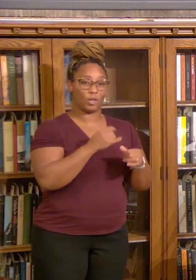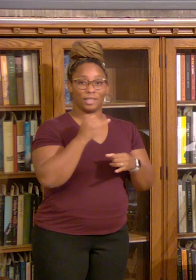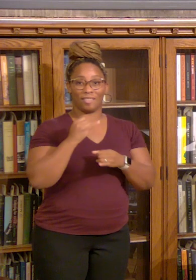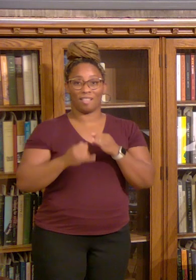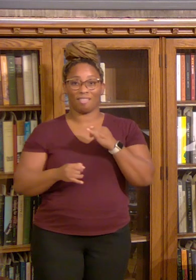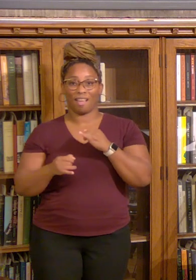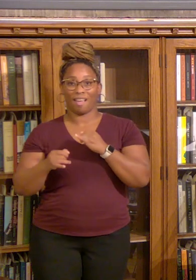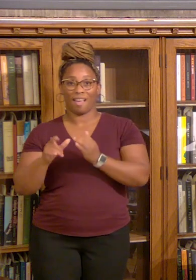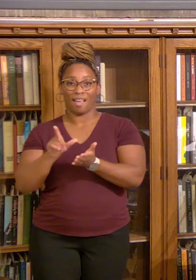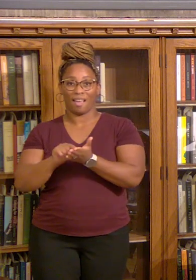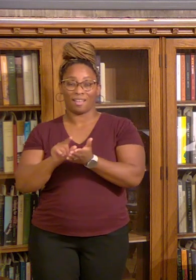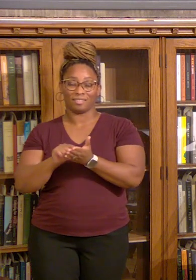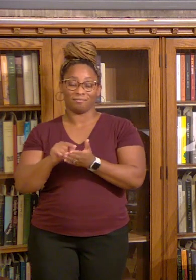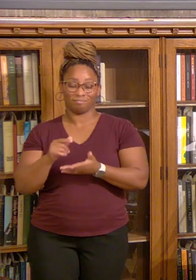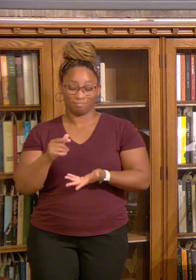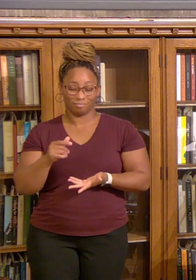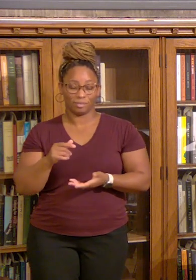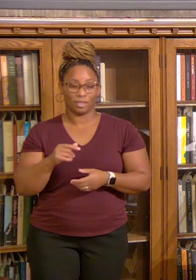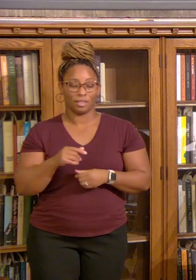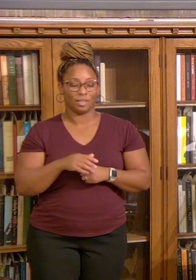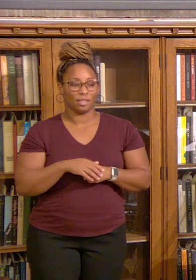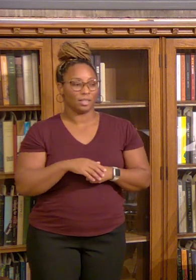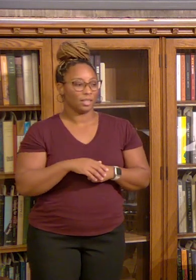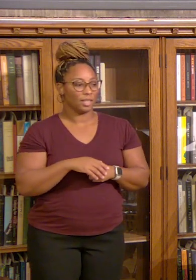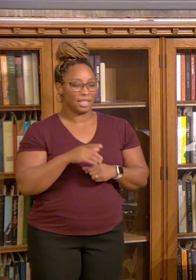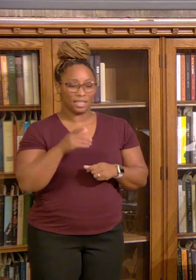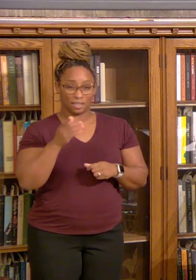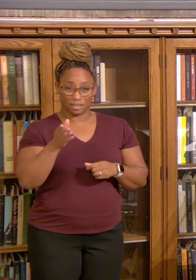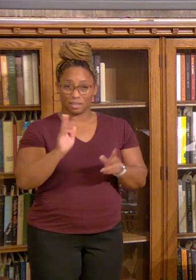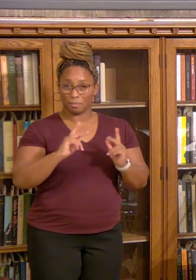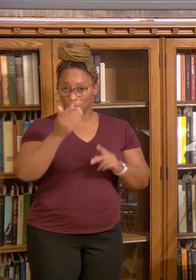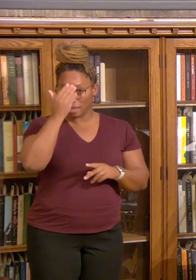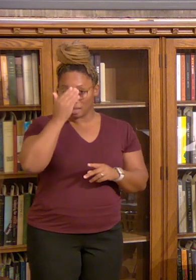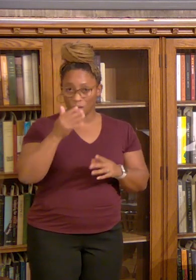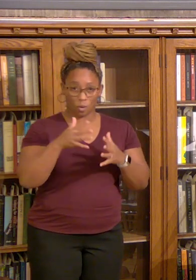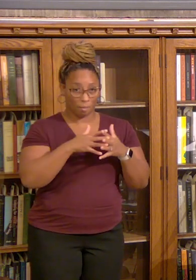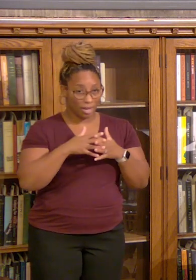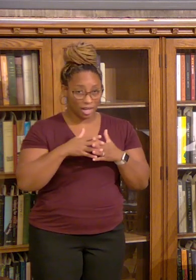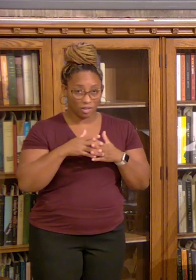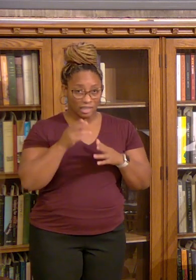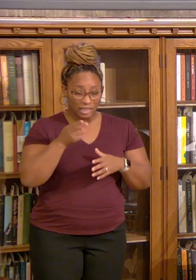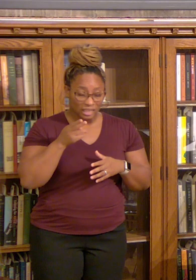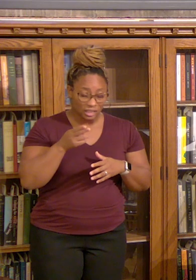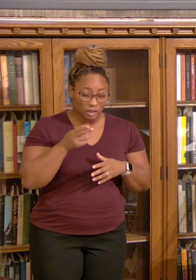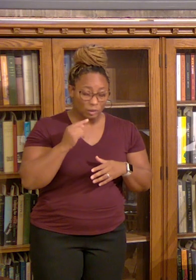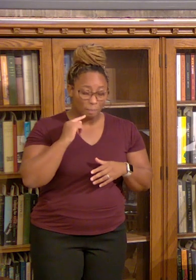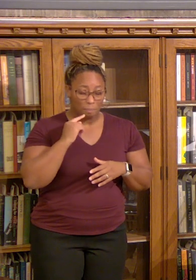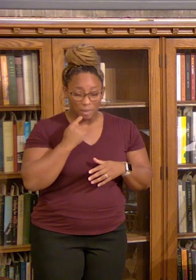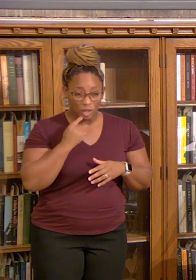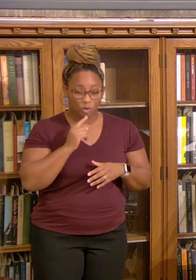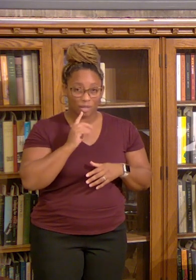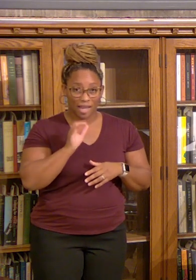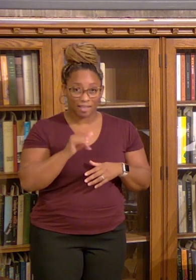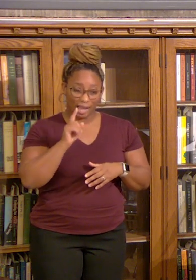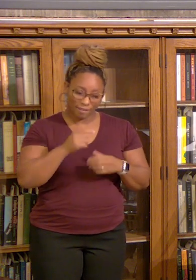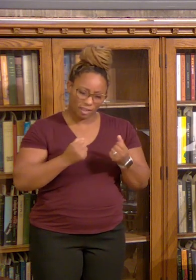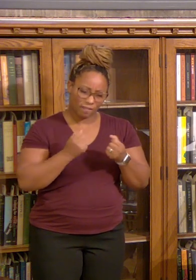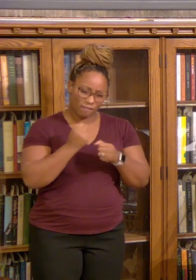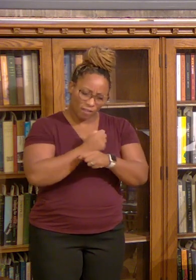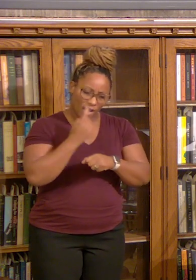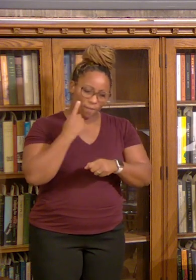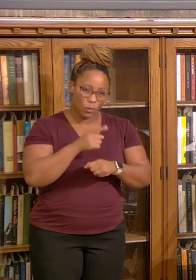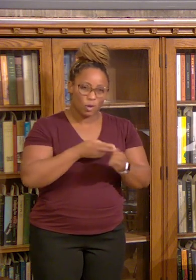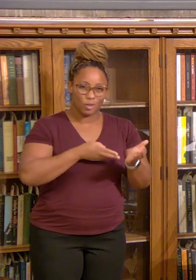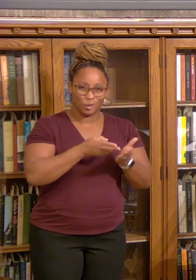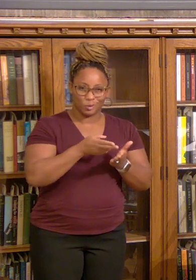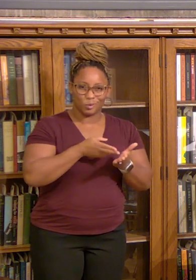because as From Slavery to Freedom declared in its concluding lines those knowing American history's bitter realities must fight for those troops wherever they